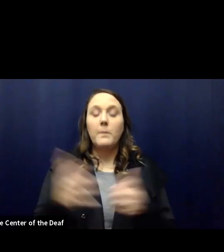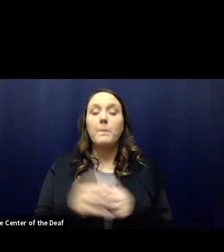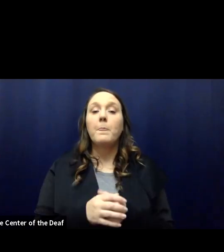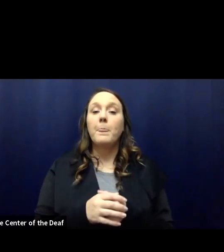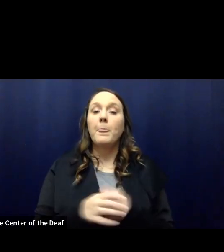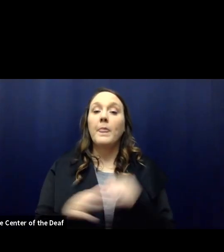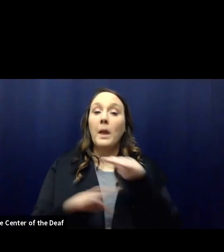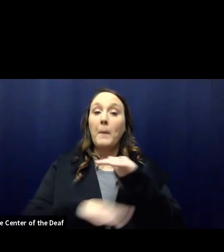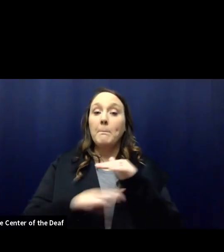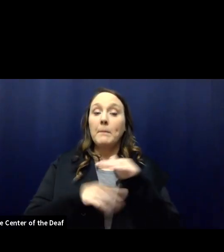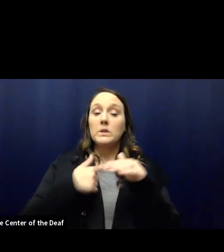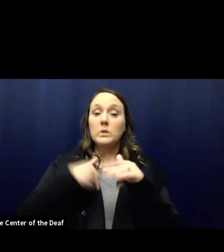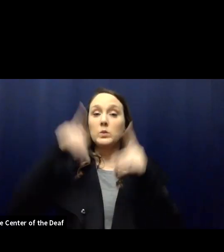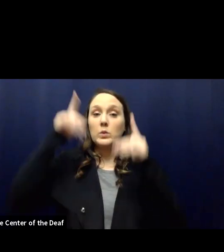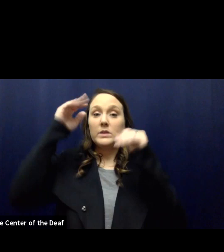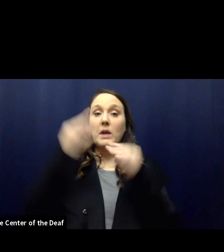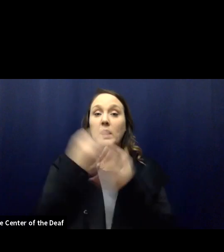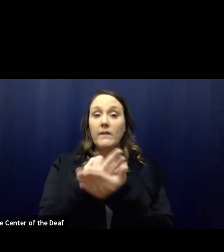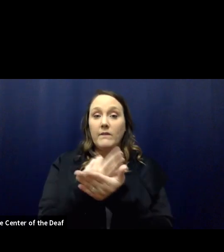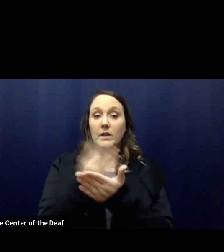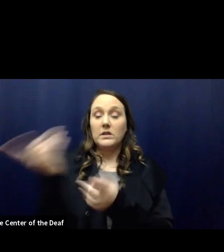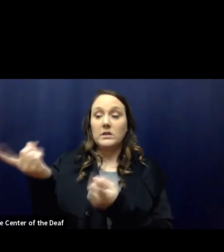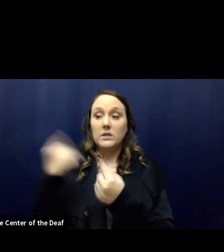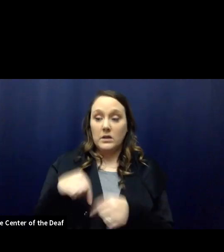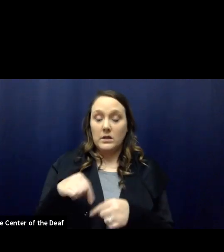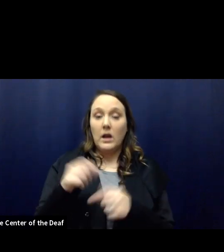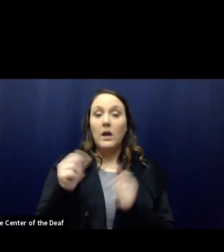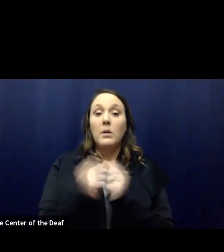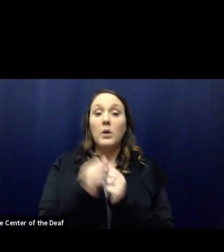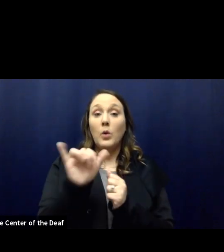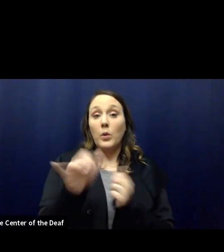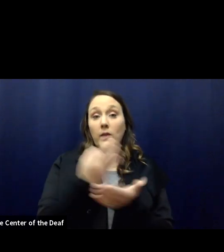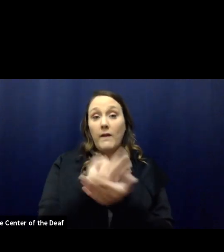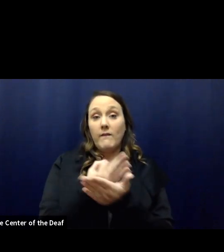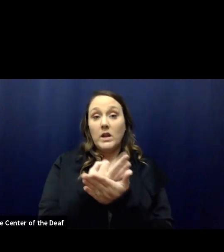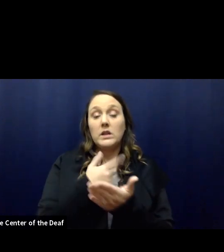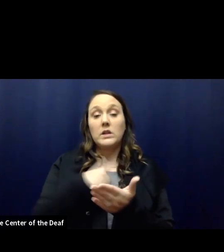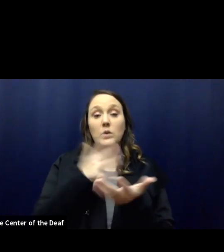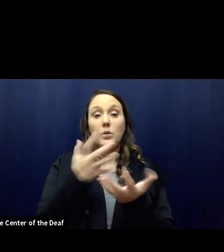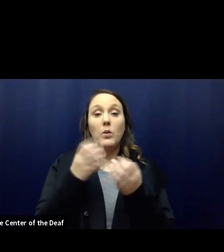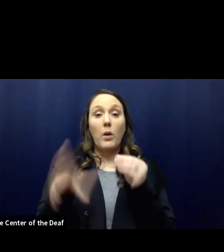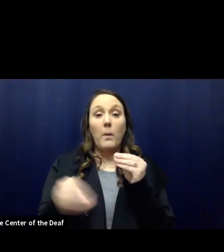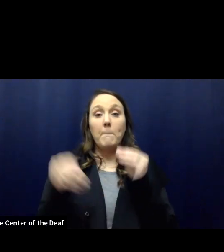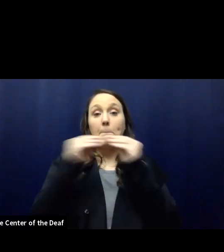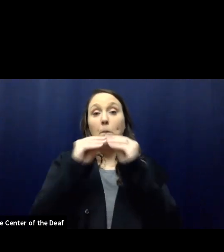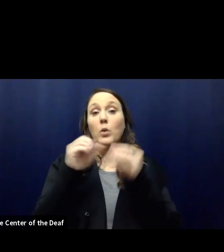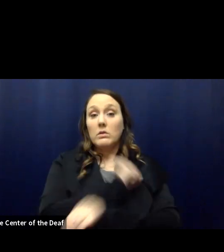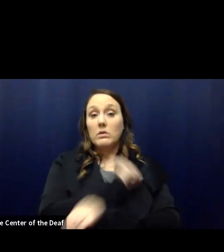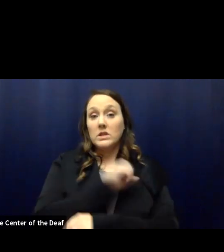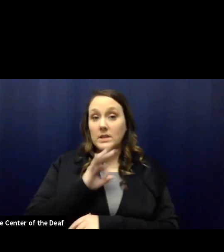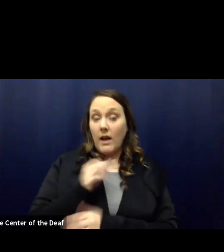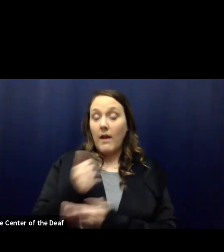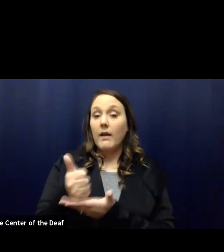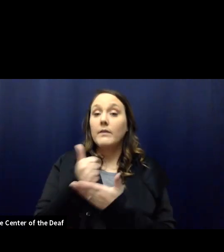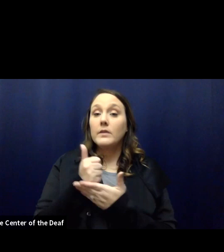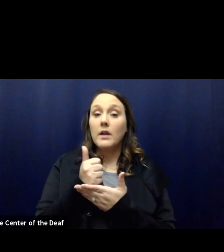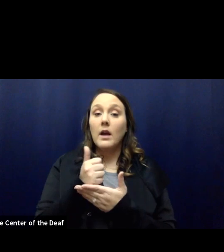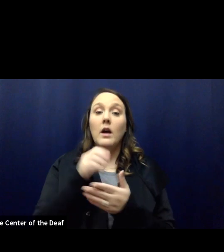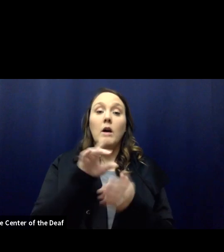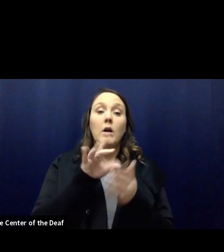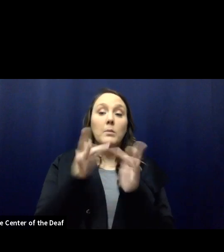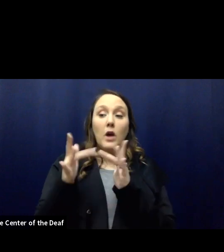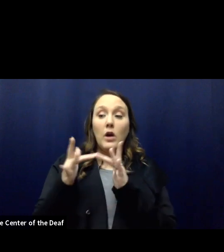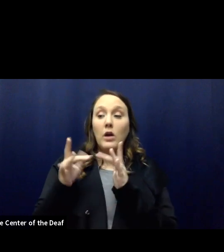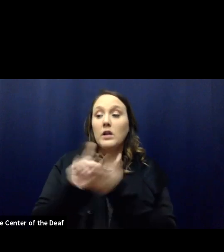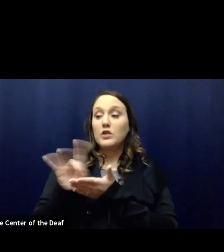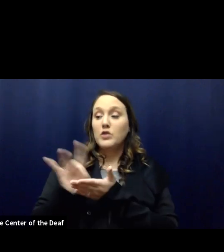are expecting the funding to come in, and with that funding, we would like to bring on additional staff to help meet contact tracing and testing and